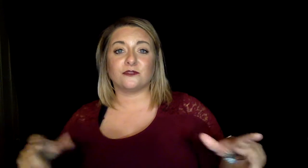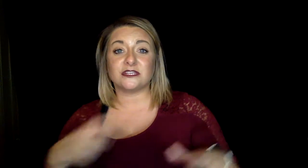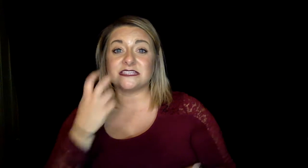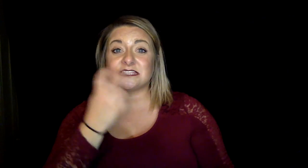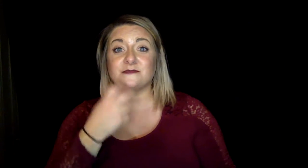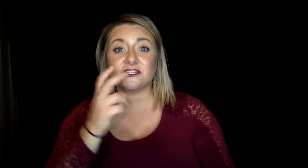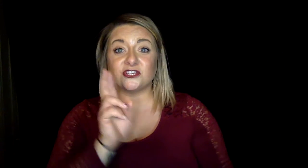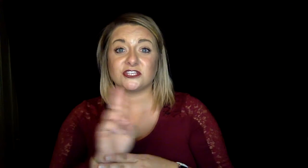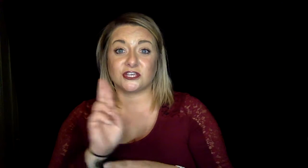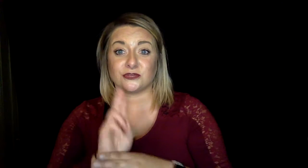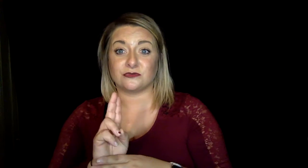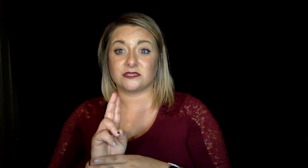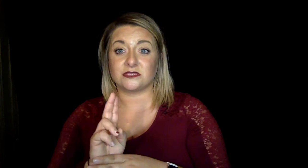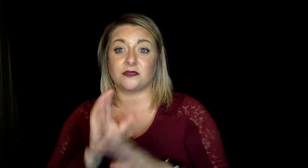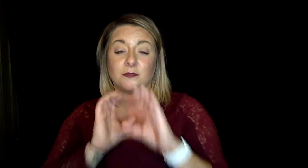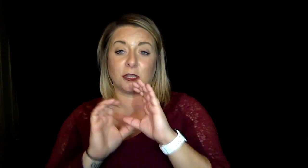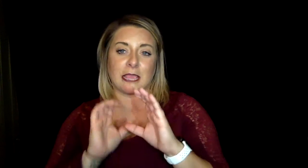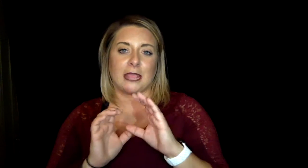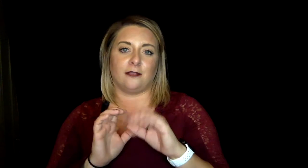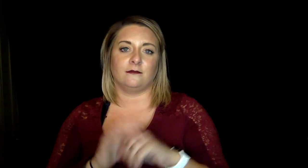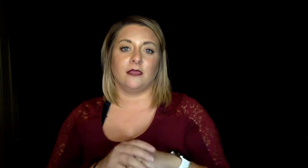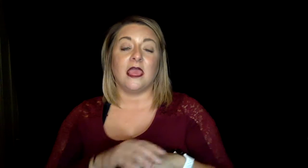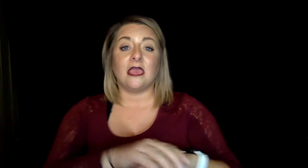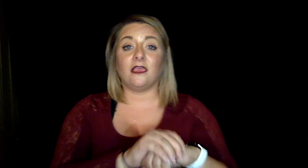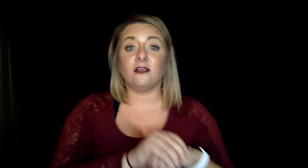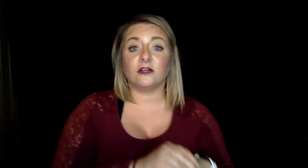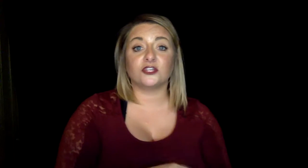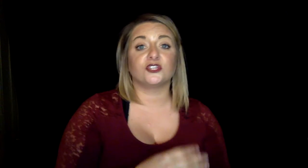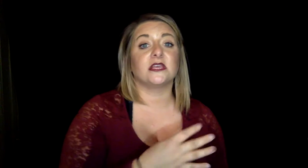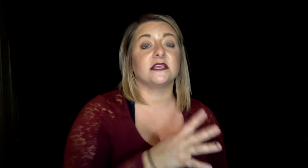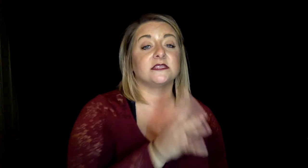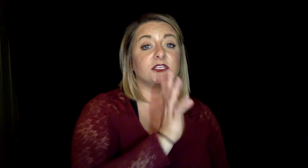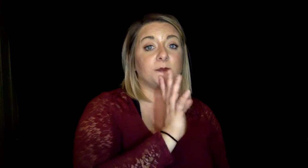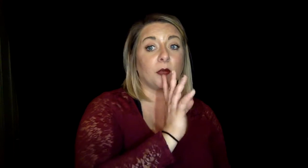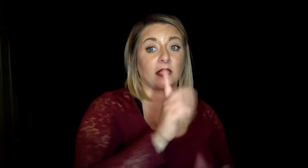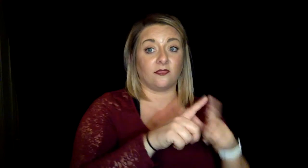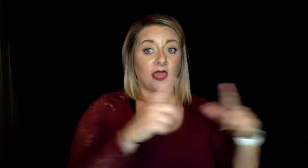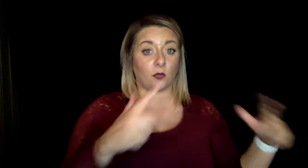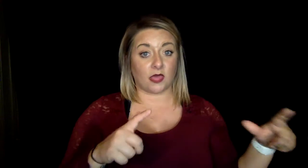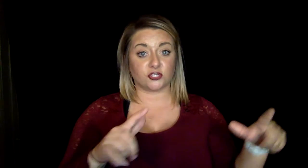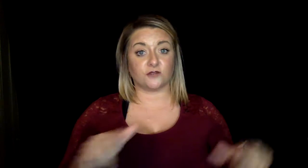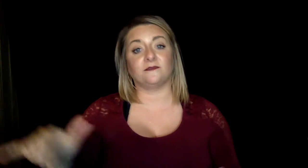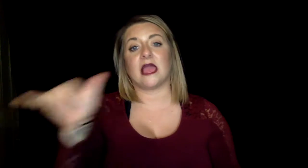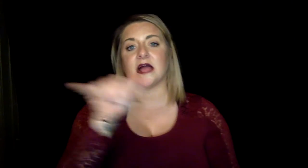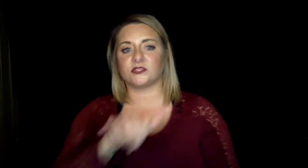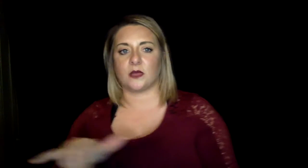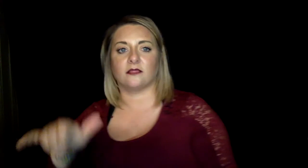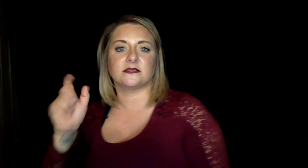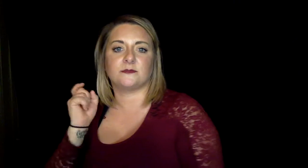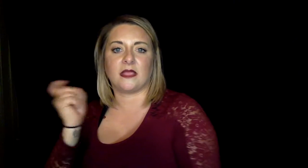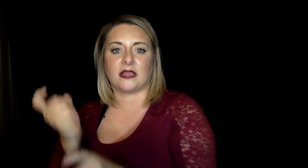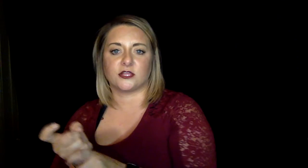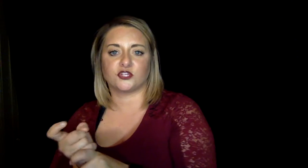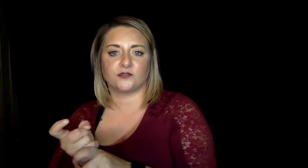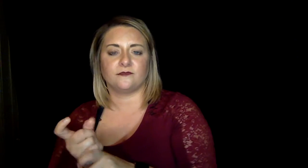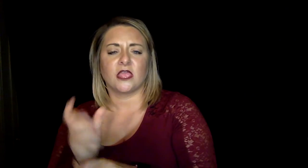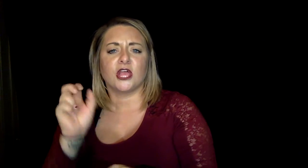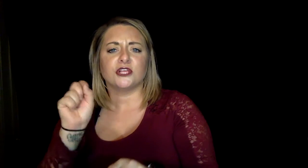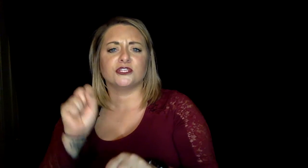languages, speech is used to communicate. English is a spoken language, as well as Spanish.